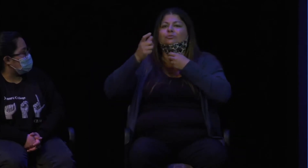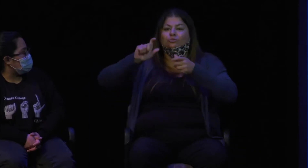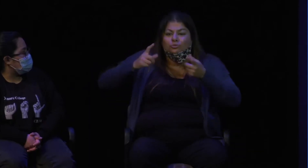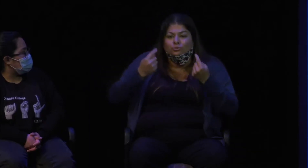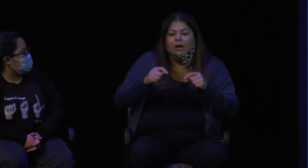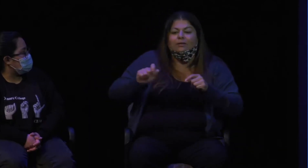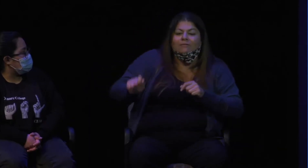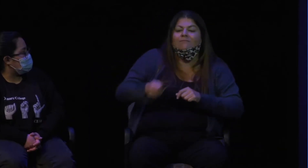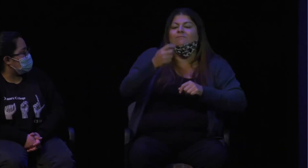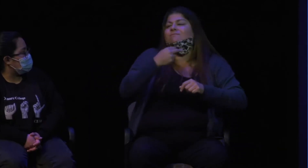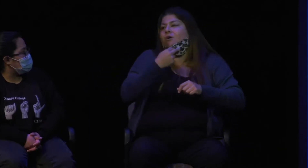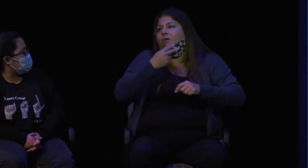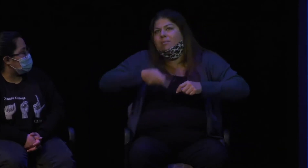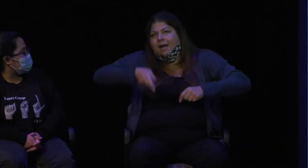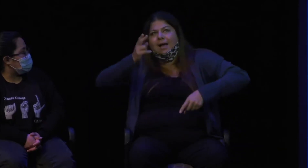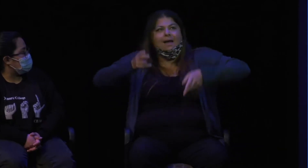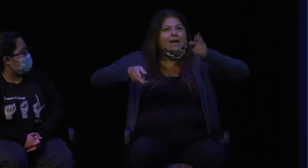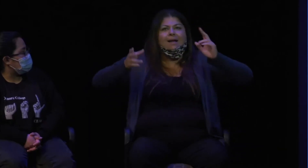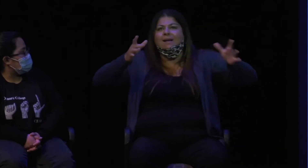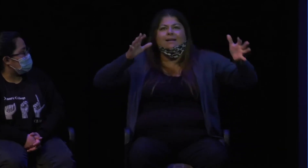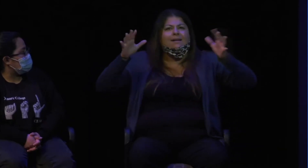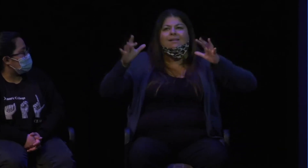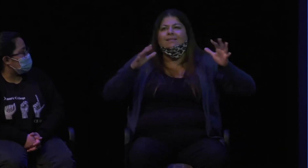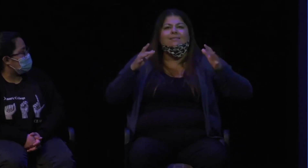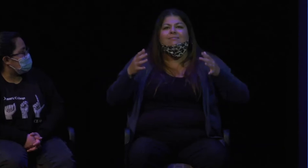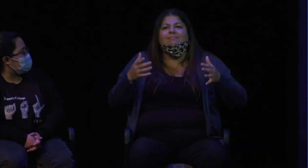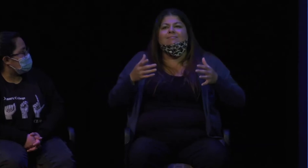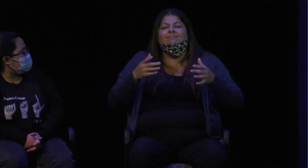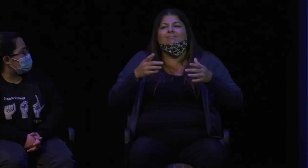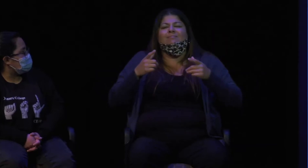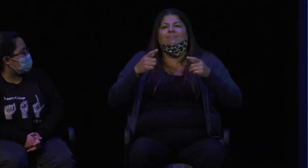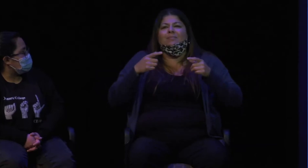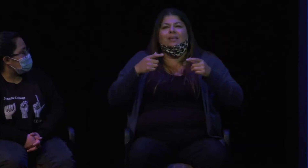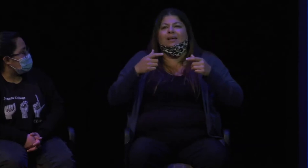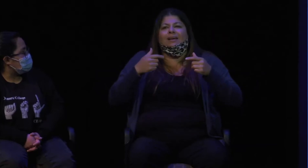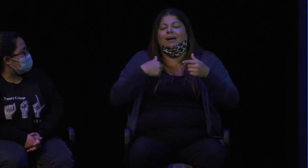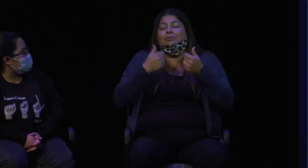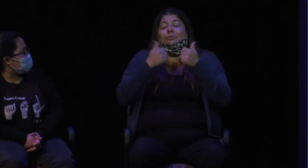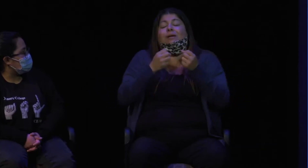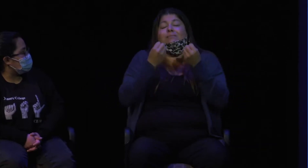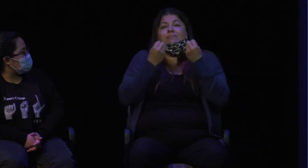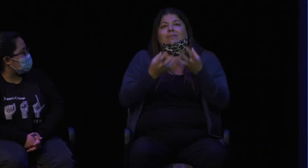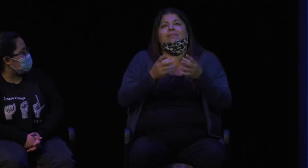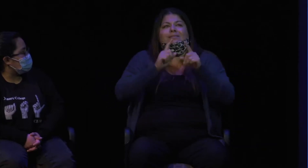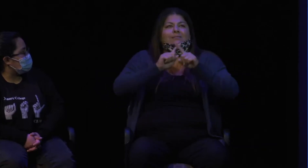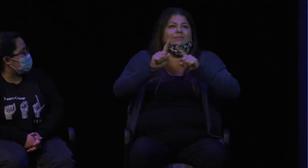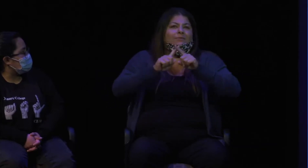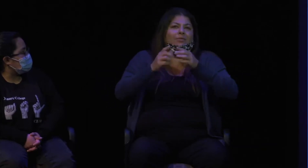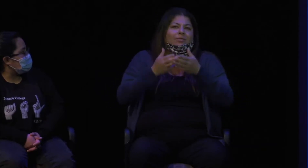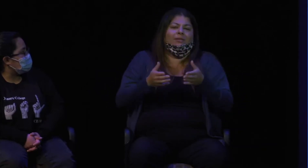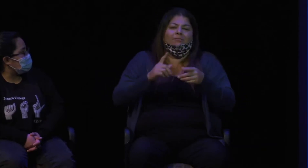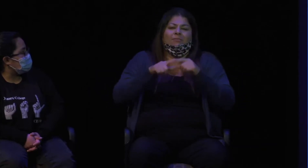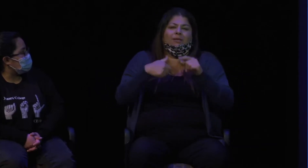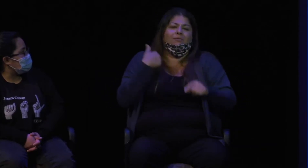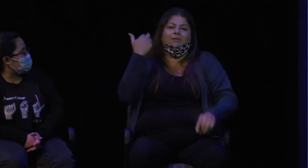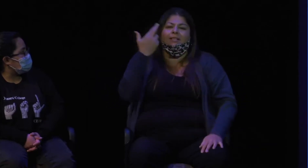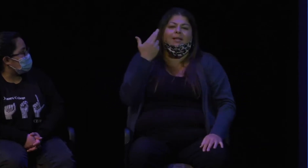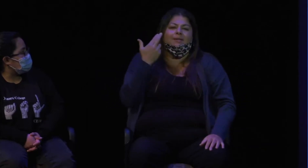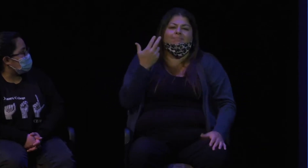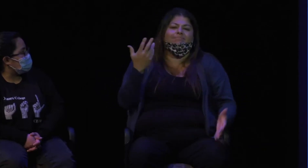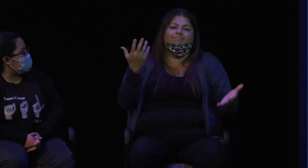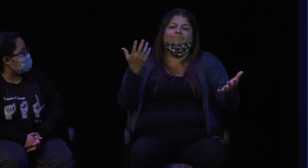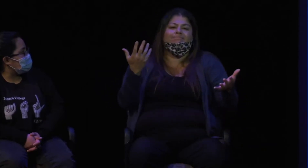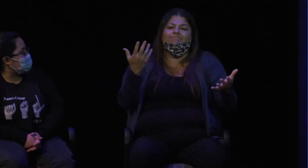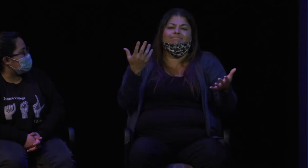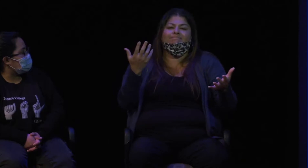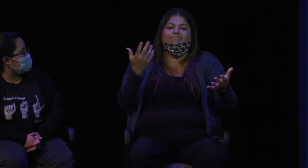Often when I thought, well, I haven't accepted myself yet, I couldn't hear things in certain ranges, and I tried so many